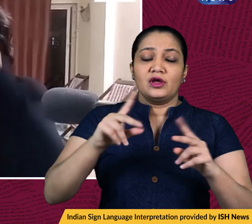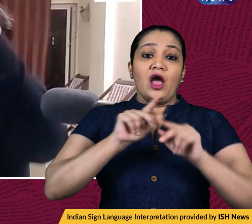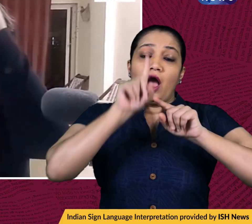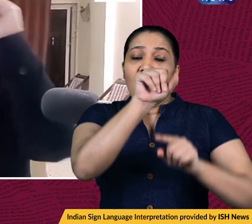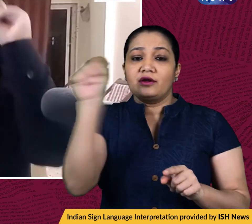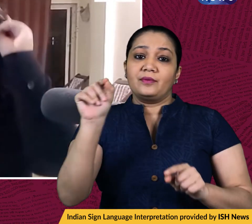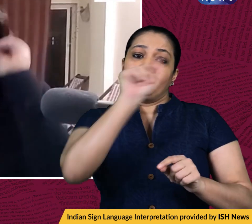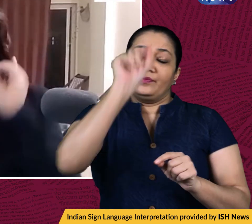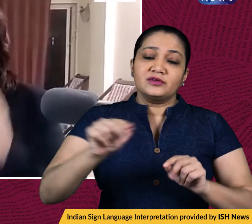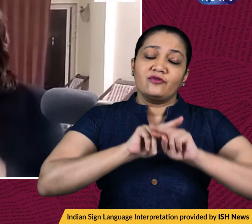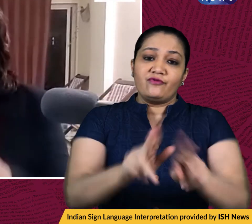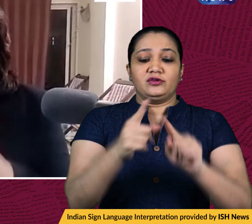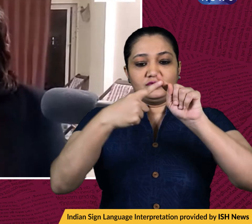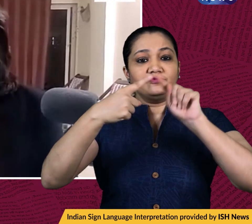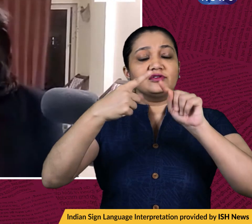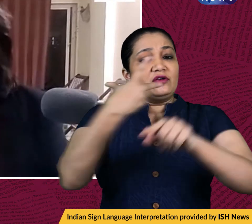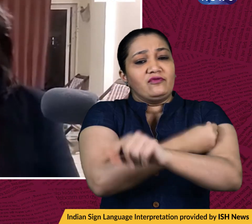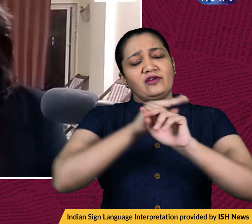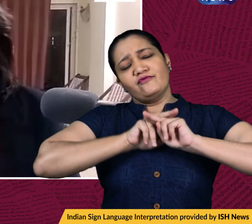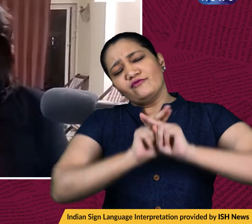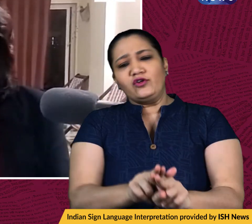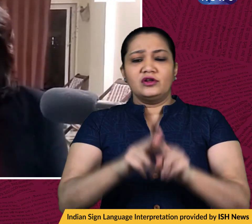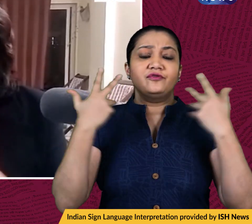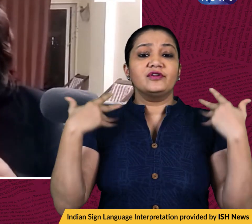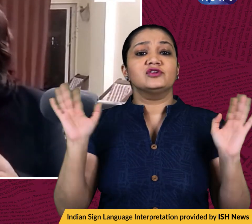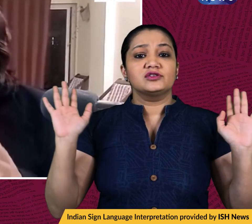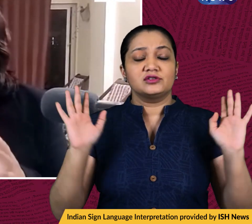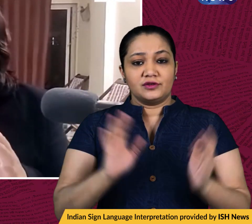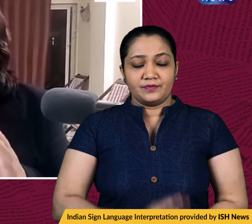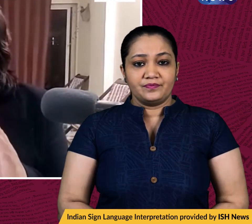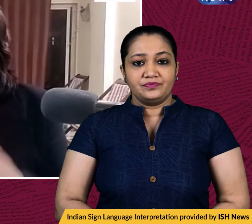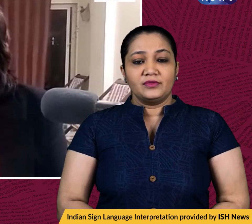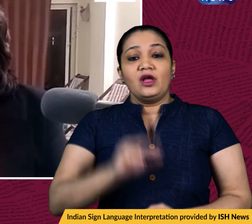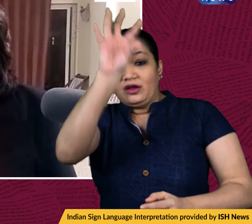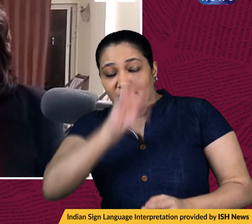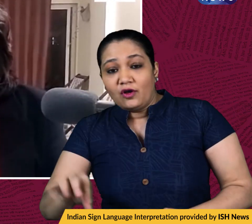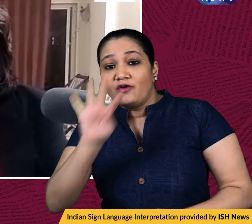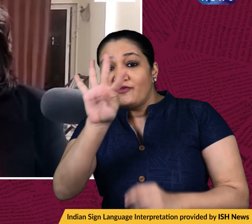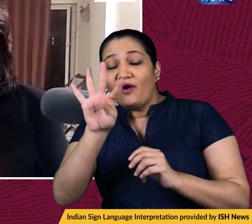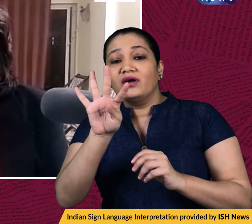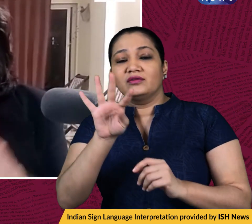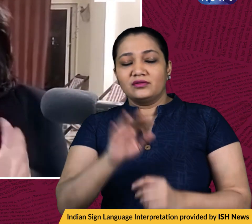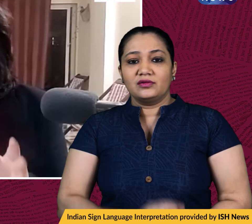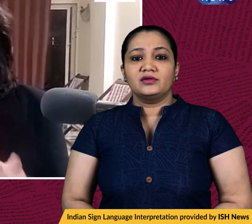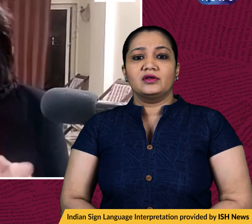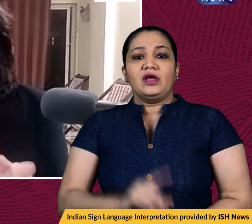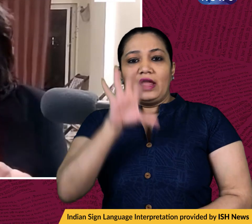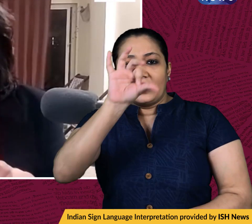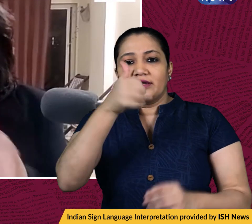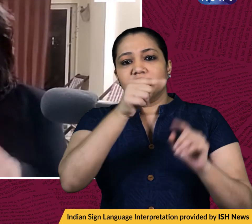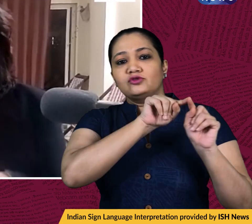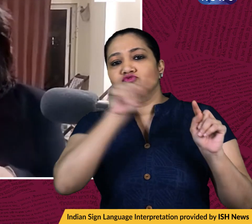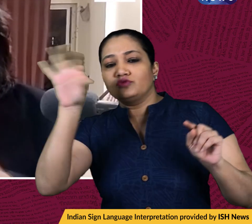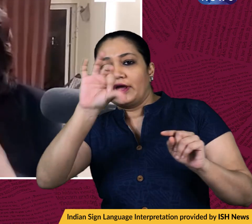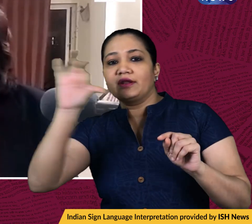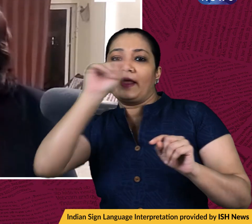achieved 100% of first dose of vaccination coverage, with 4 states or union territories between the